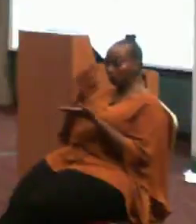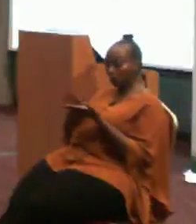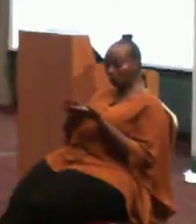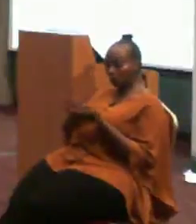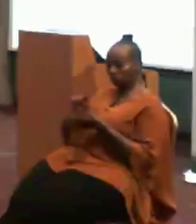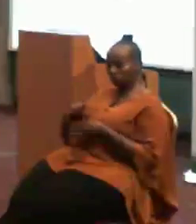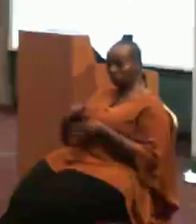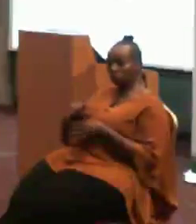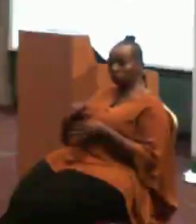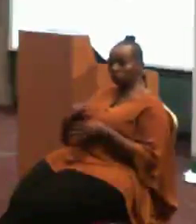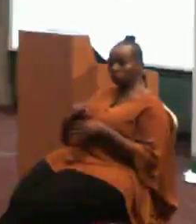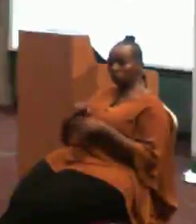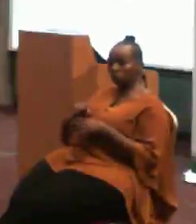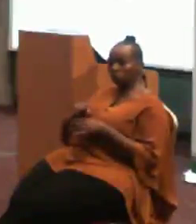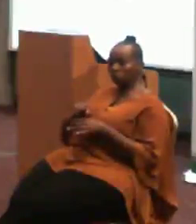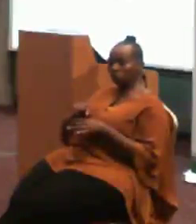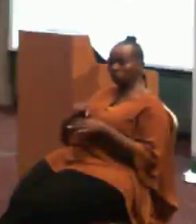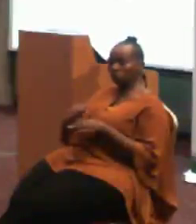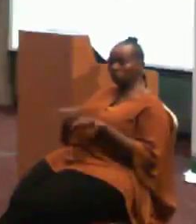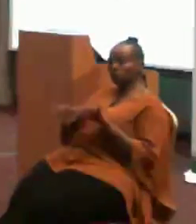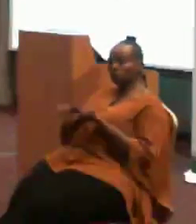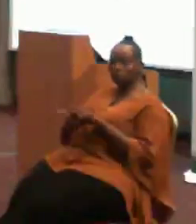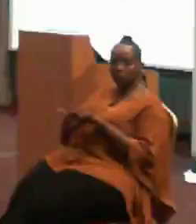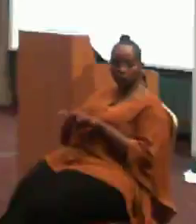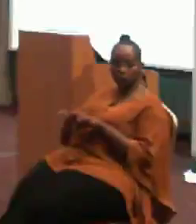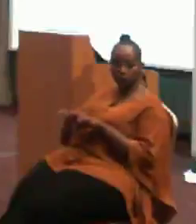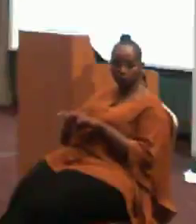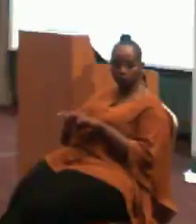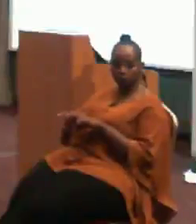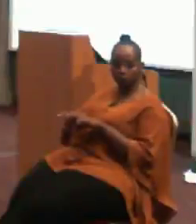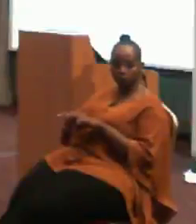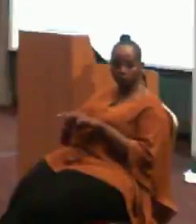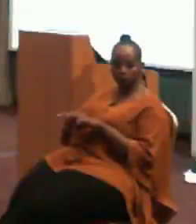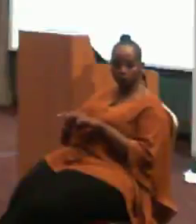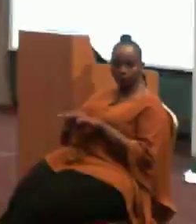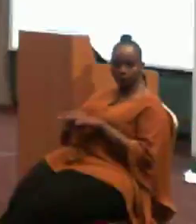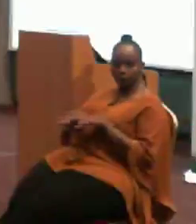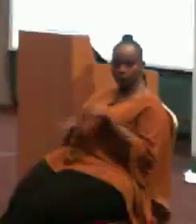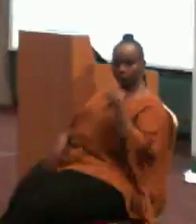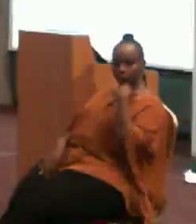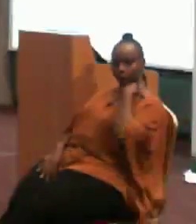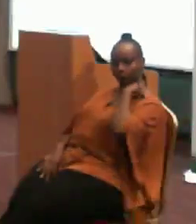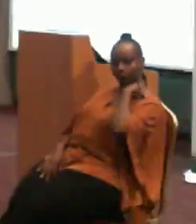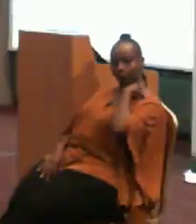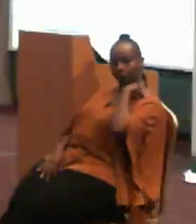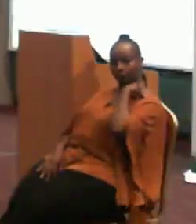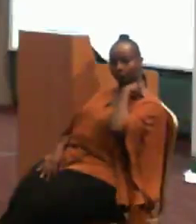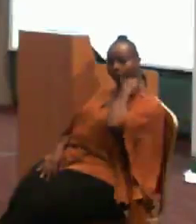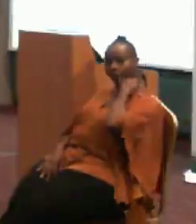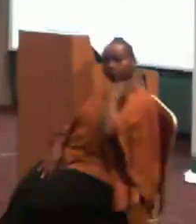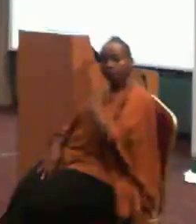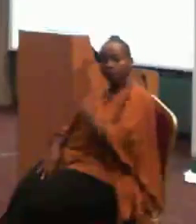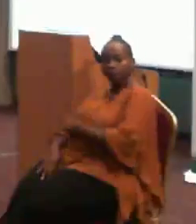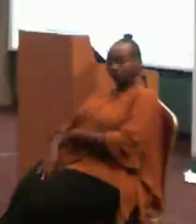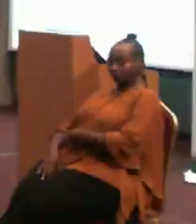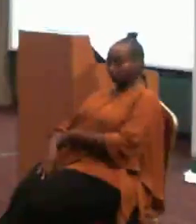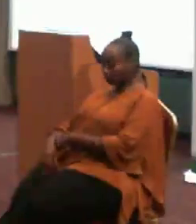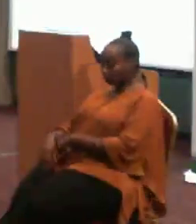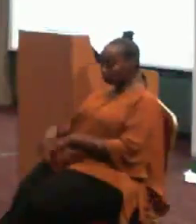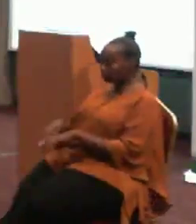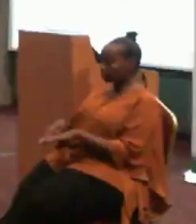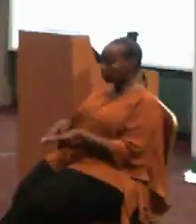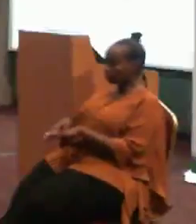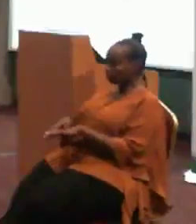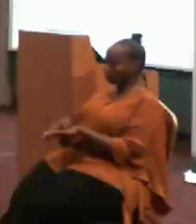issue. And then this equity return, you know, if you look at the weighted average cost of capital, that is contained in your application. I'm